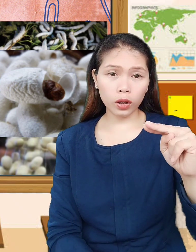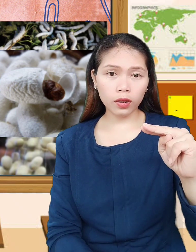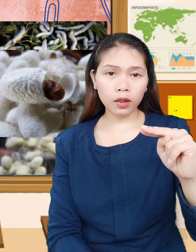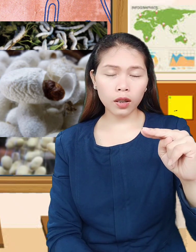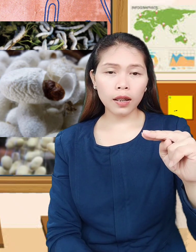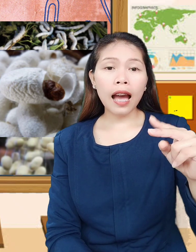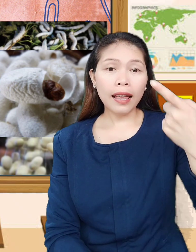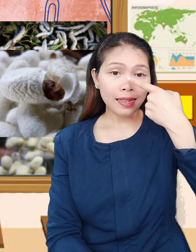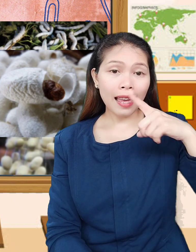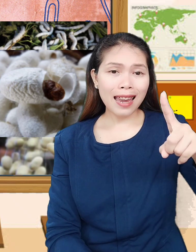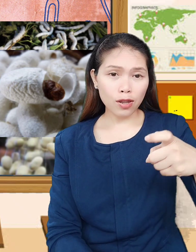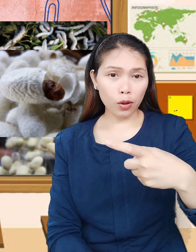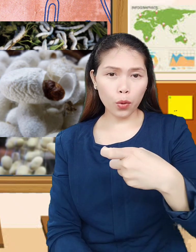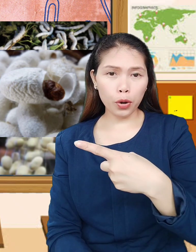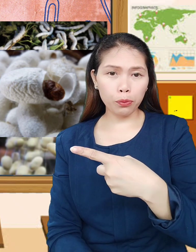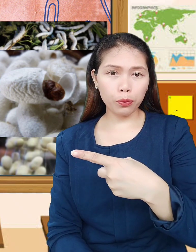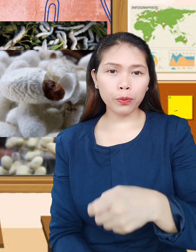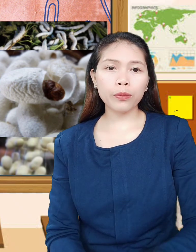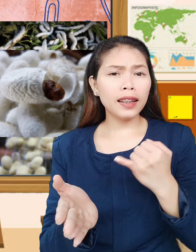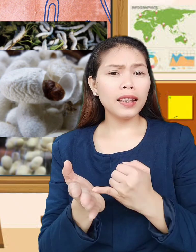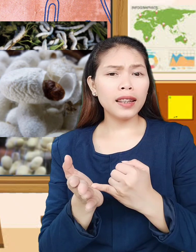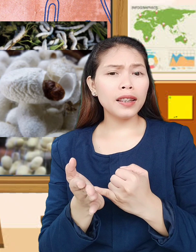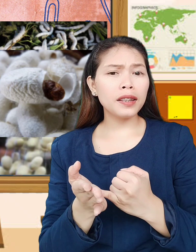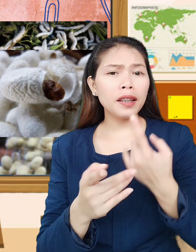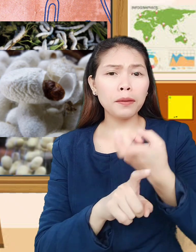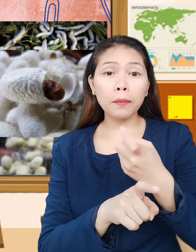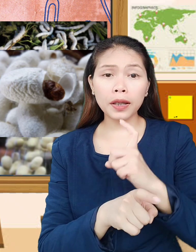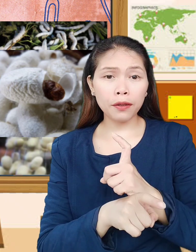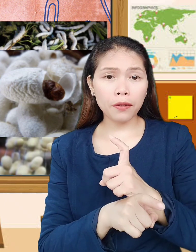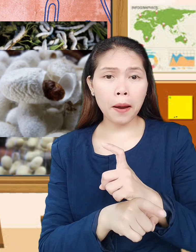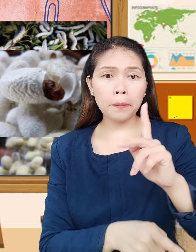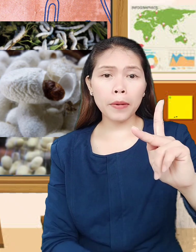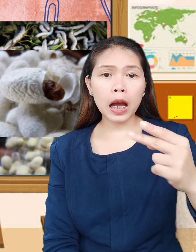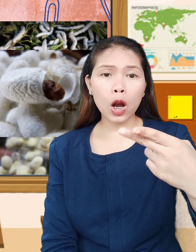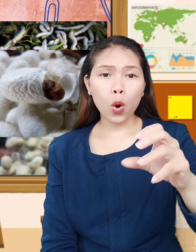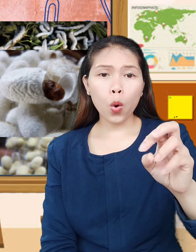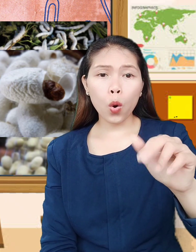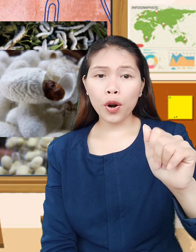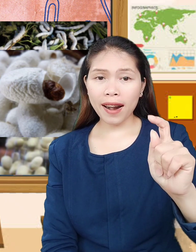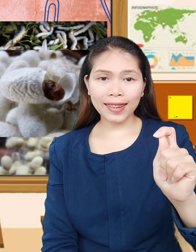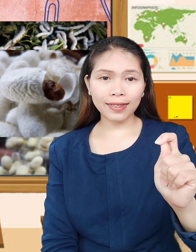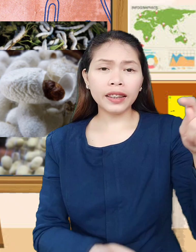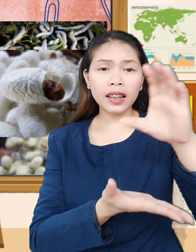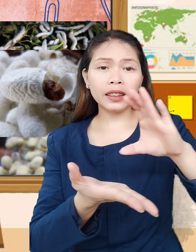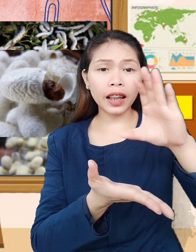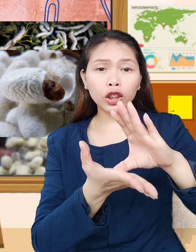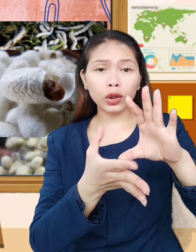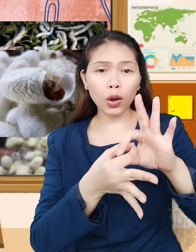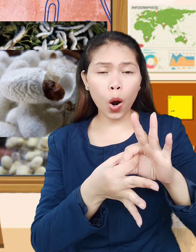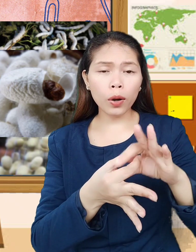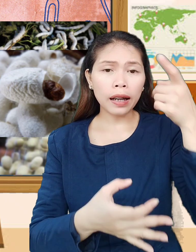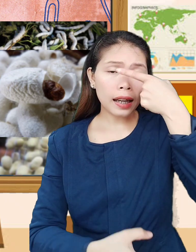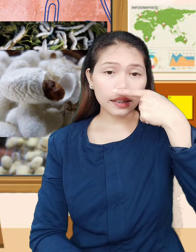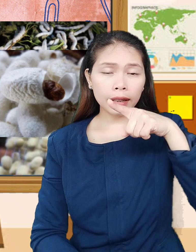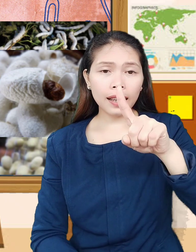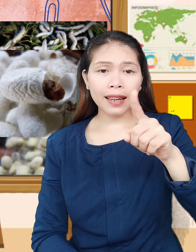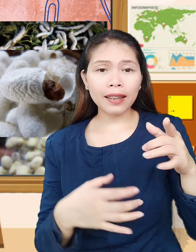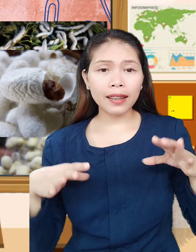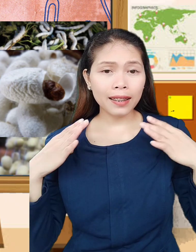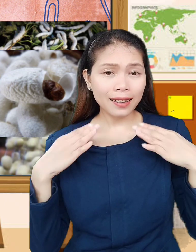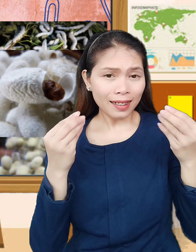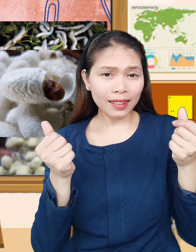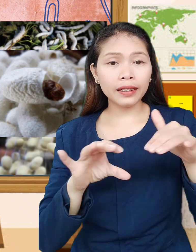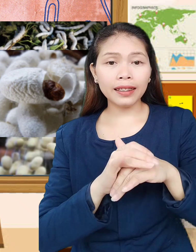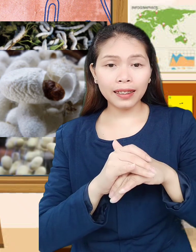of Thai silkworm. It is mainly produced in Korat, the center of the silk industry